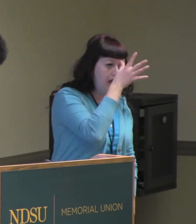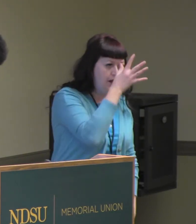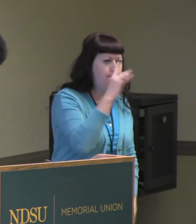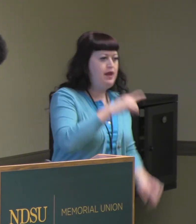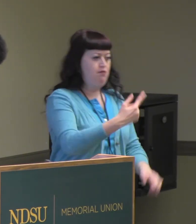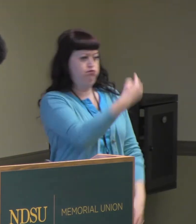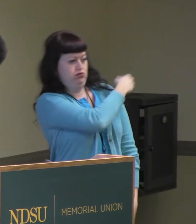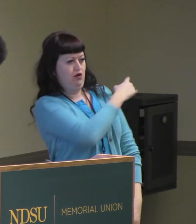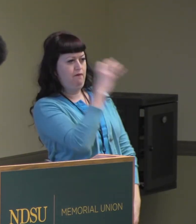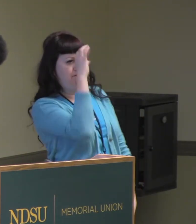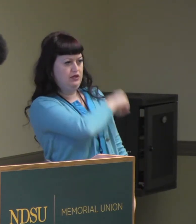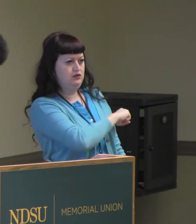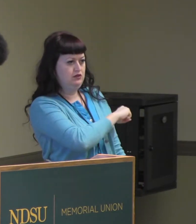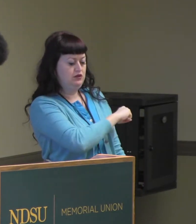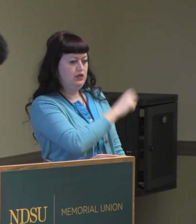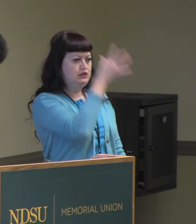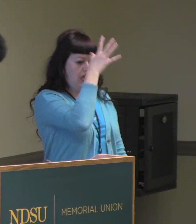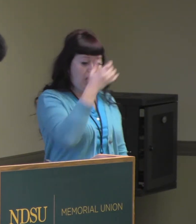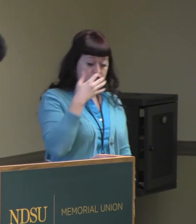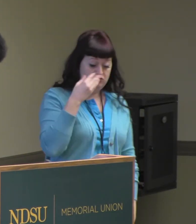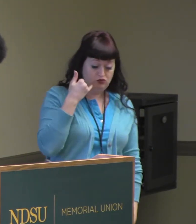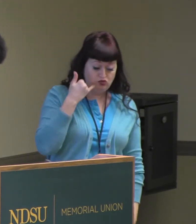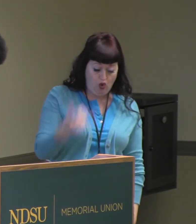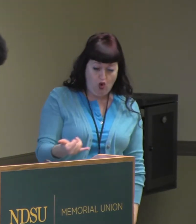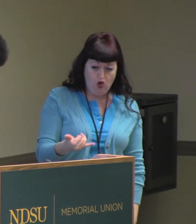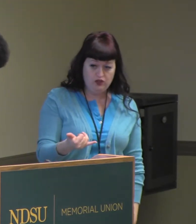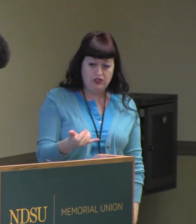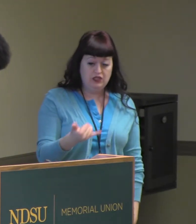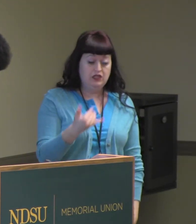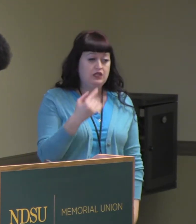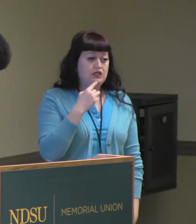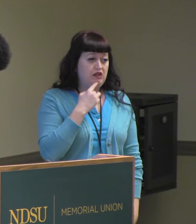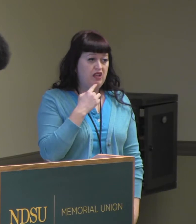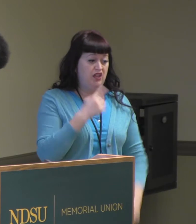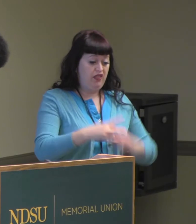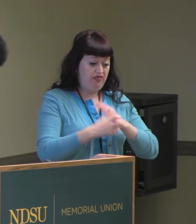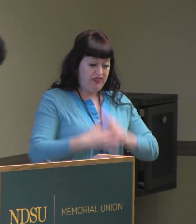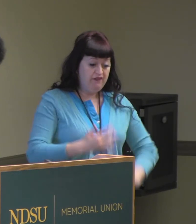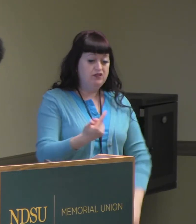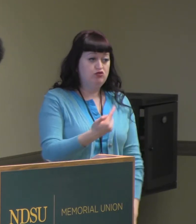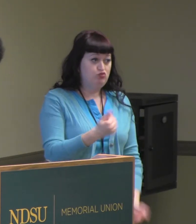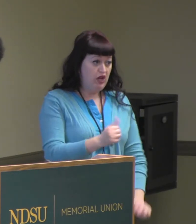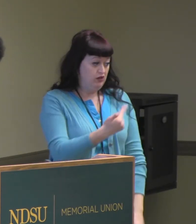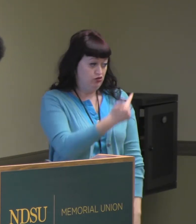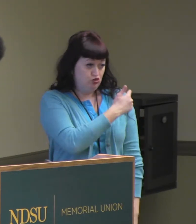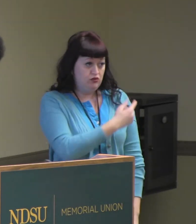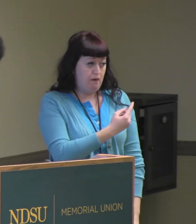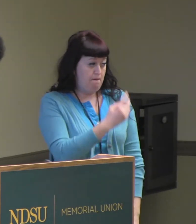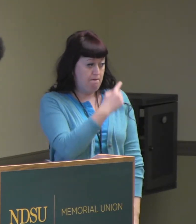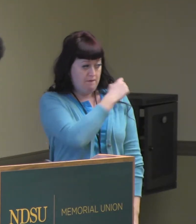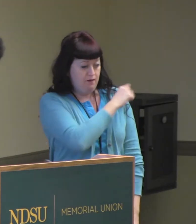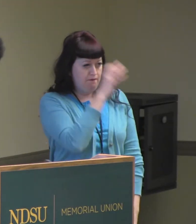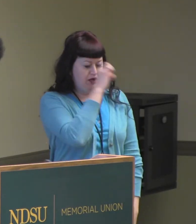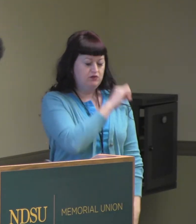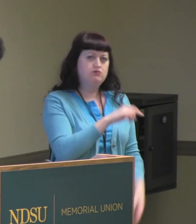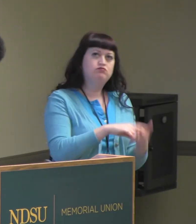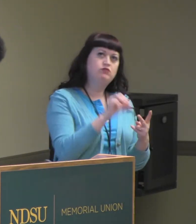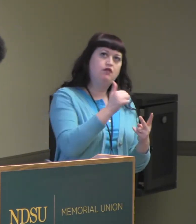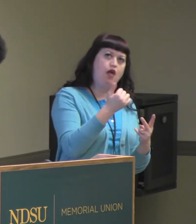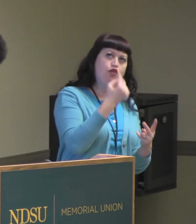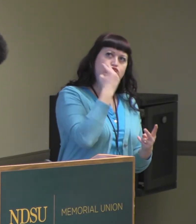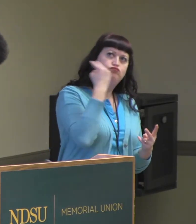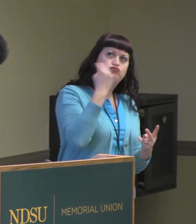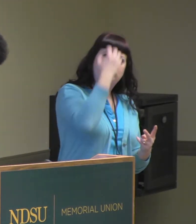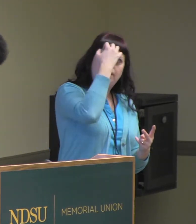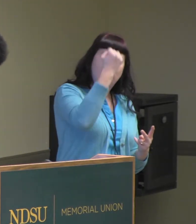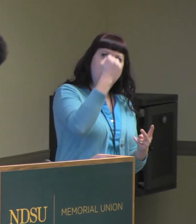missed. My dad called us and told us that the gun we heard was this thief shooting at him. Another memory I have is when